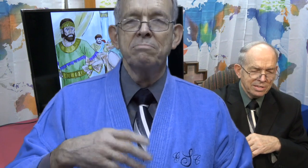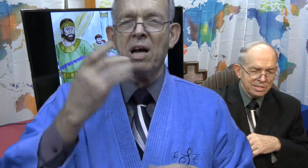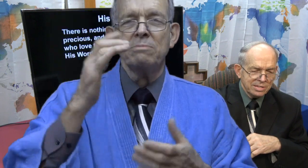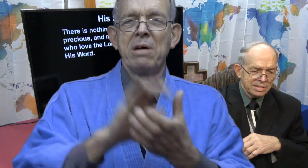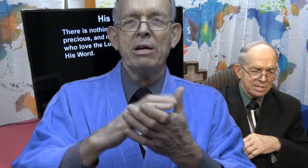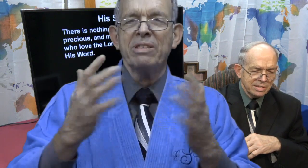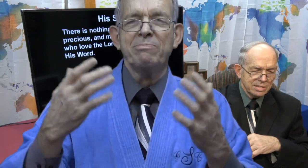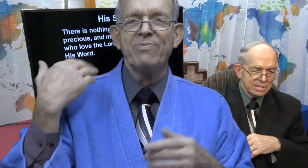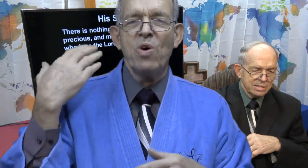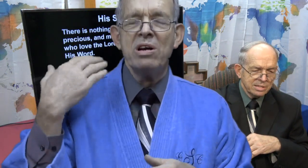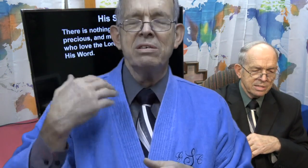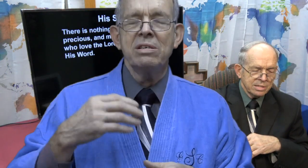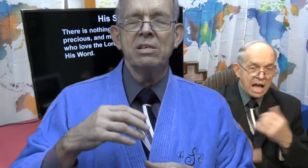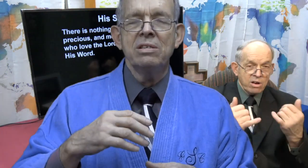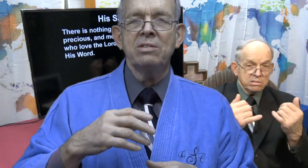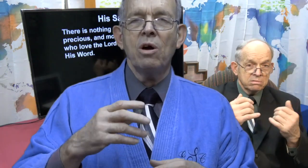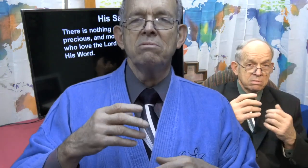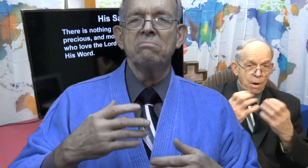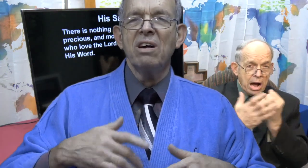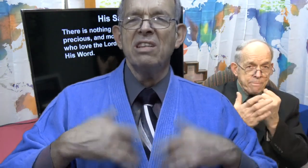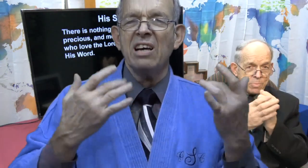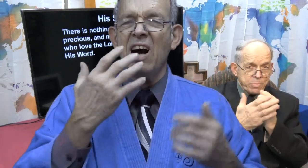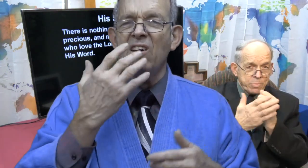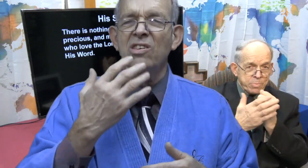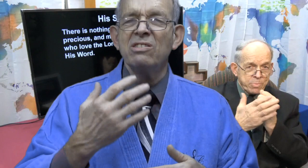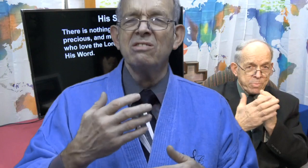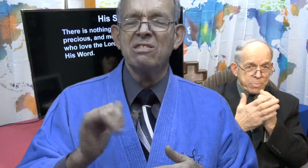Because you married for these people. Now, I'm happy. Color.